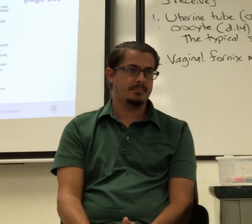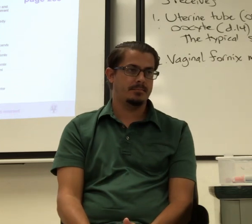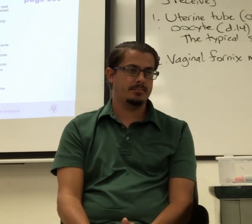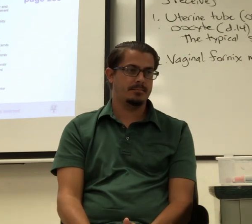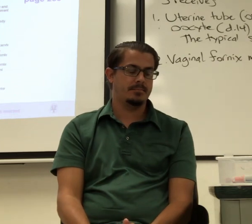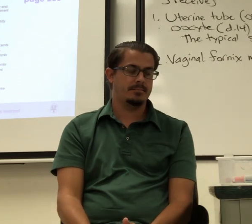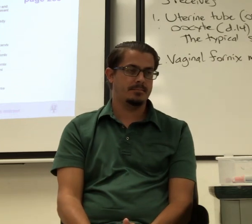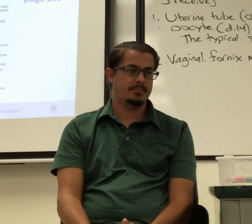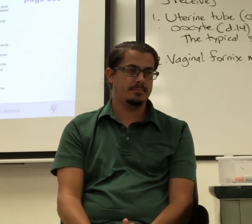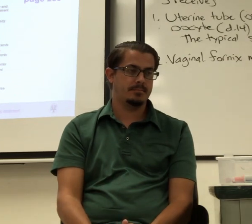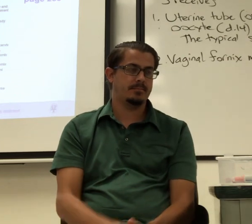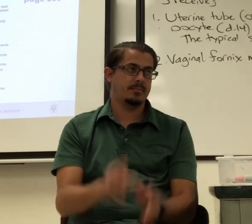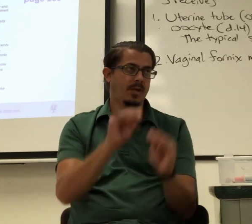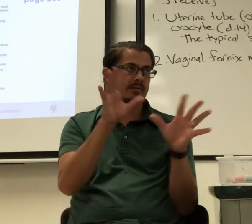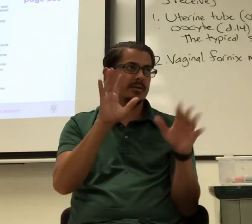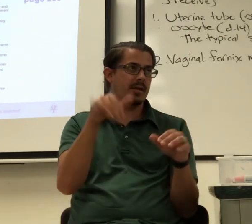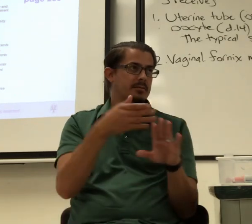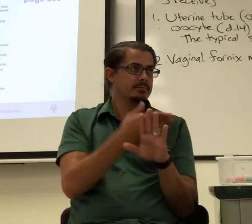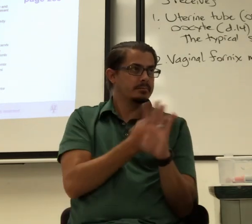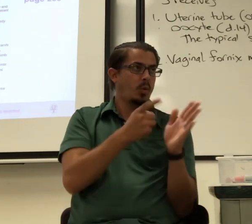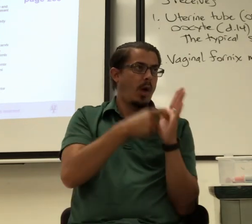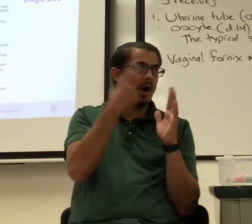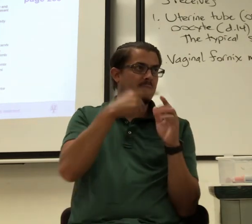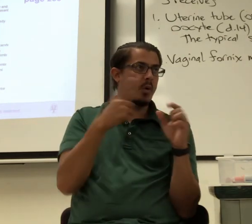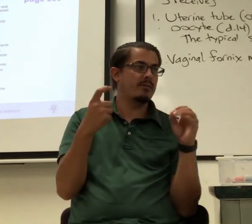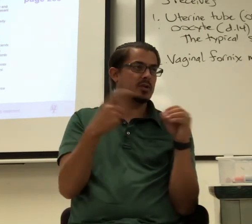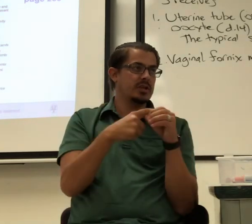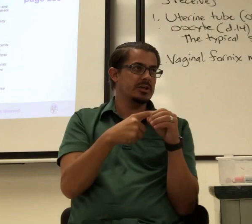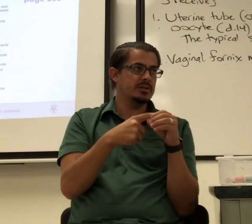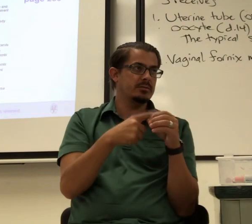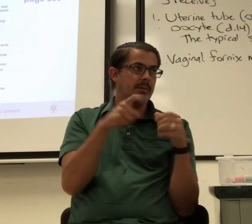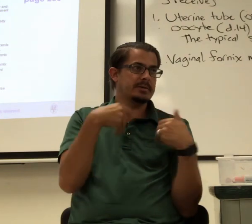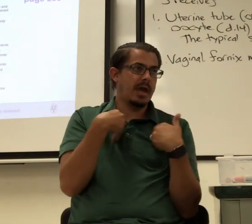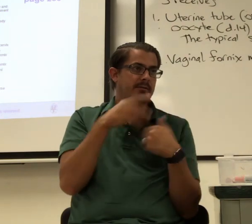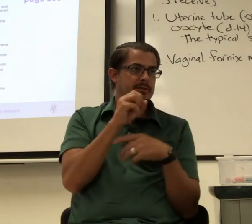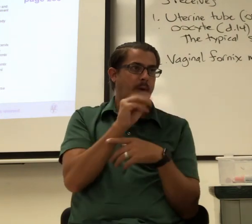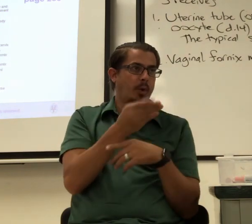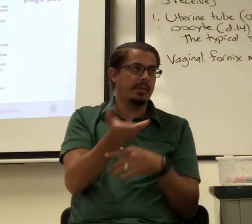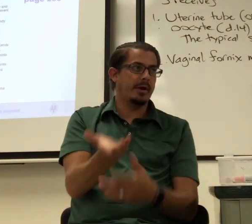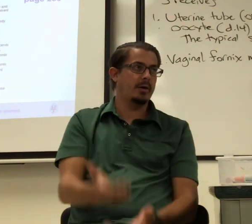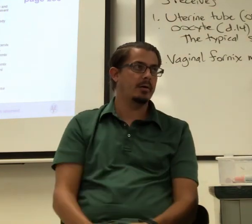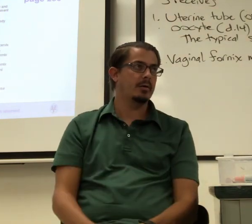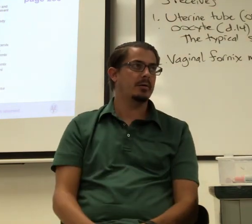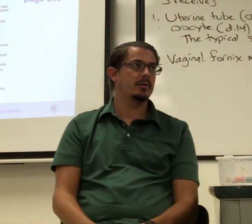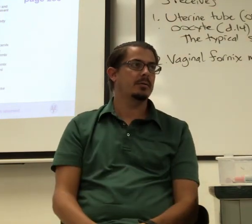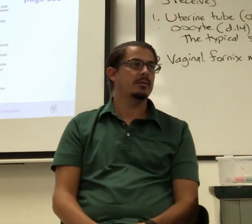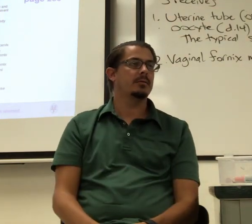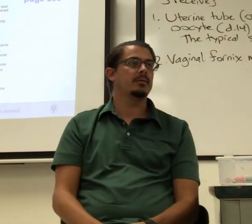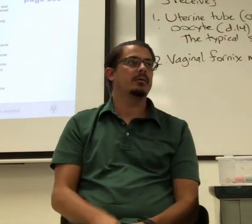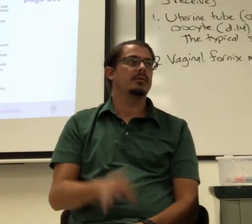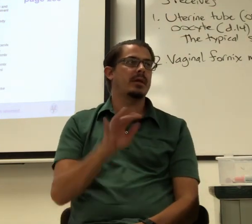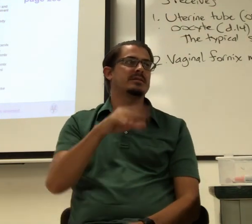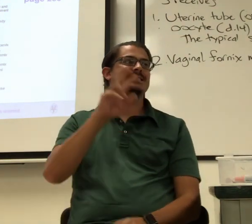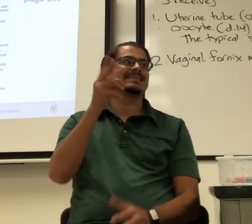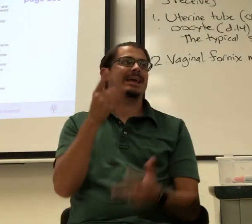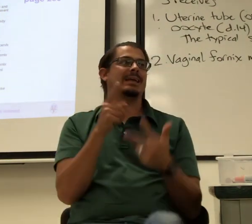So obviously this is a prerequisite for fertilization. Okay, so that's my second receives.